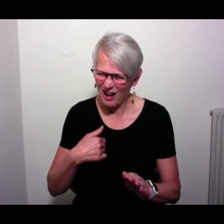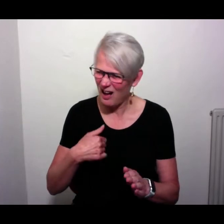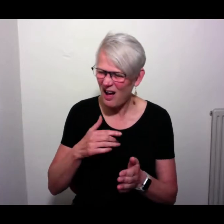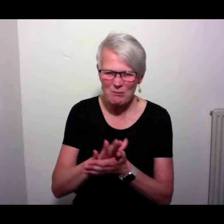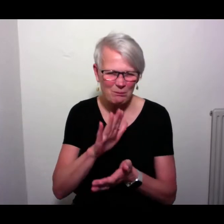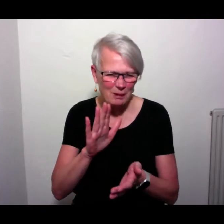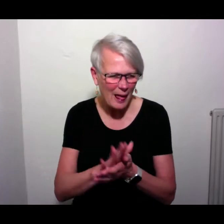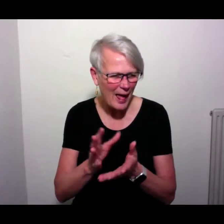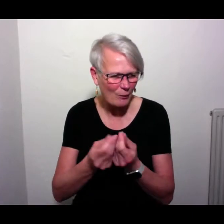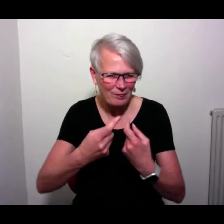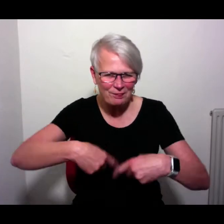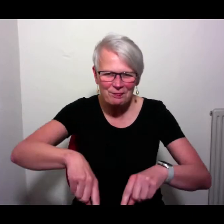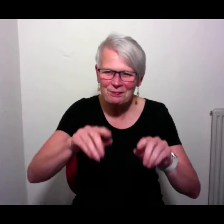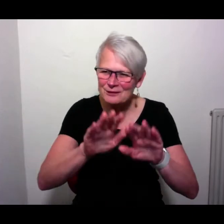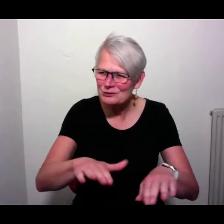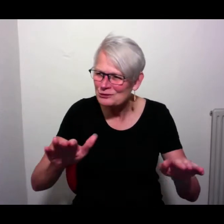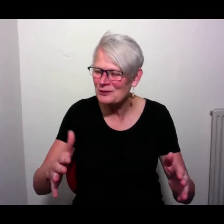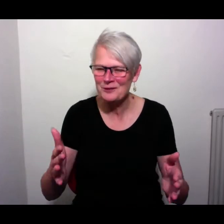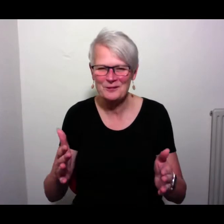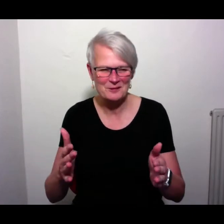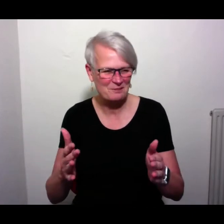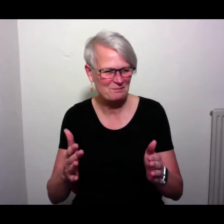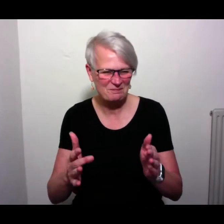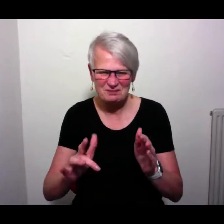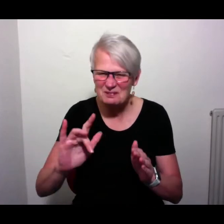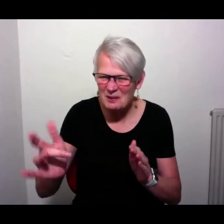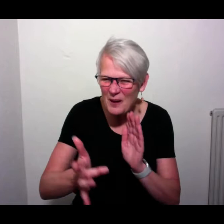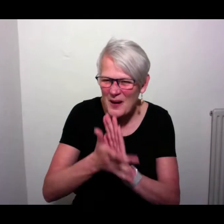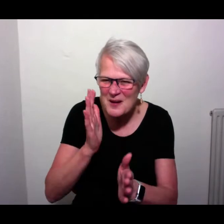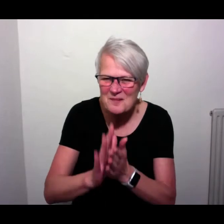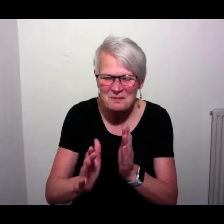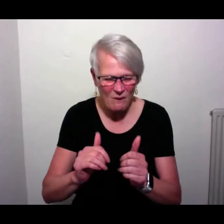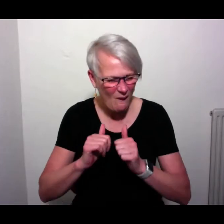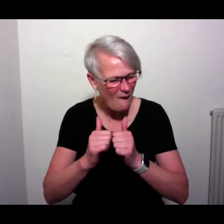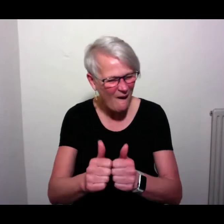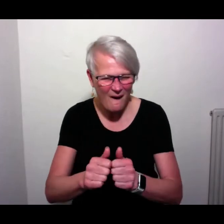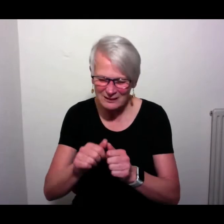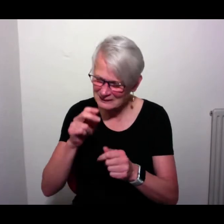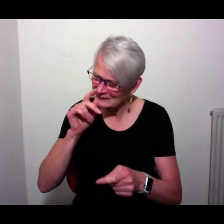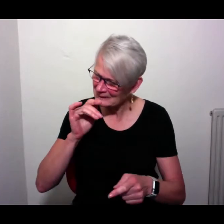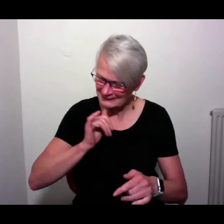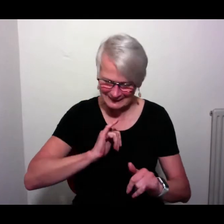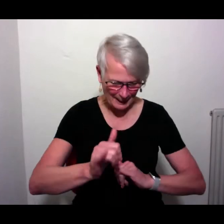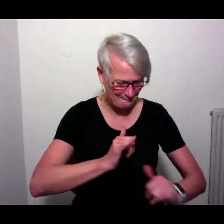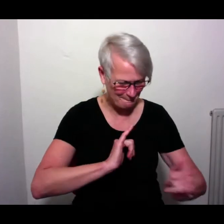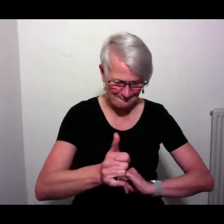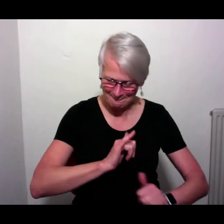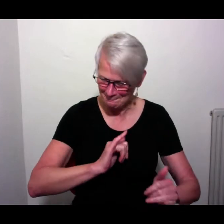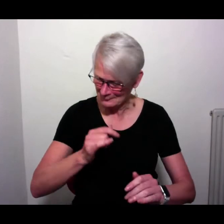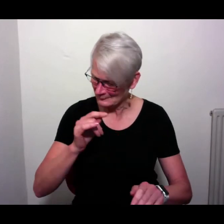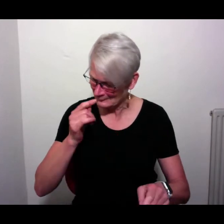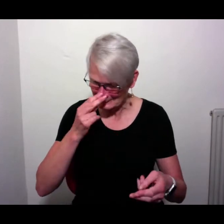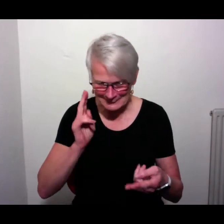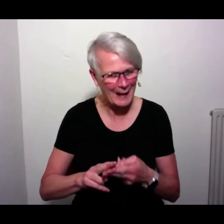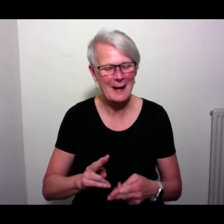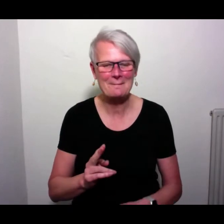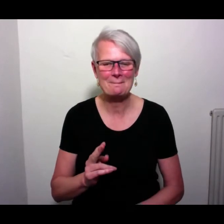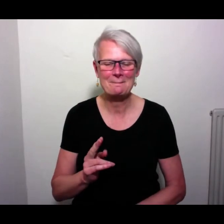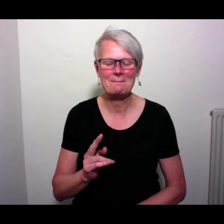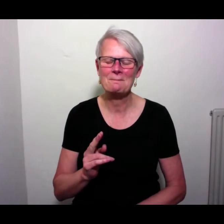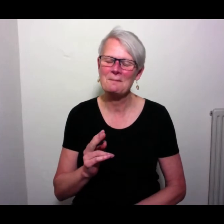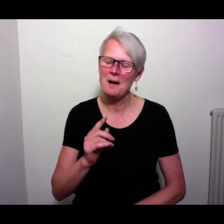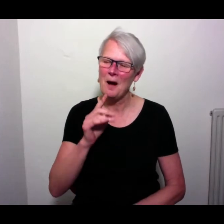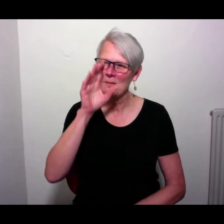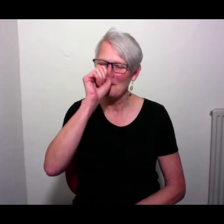just another snotty-nosed kid, playing in the dirt in the long hot days of summer, along with the other kids. But